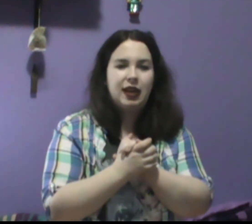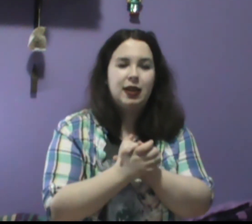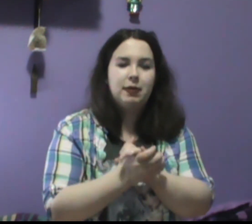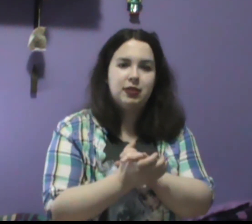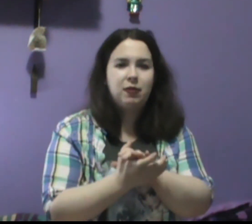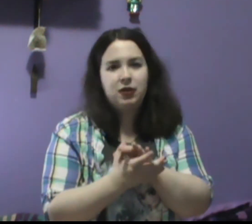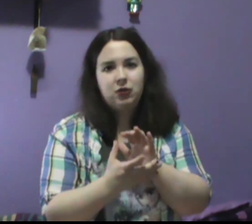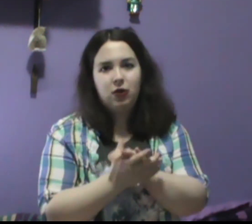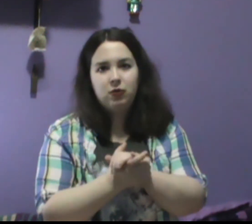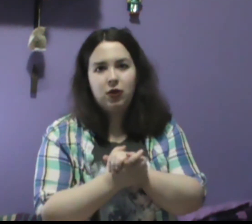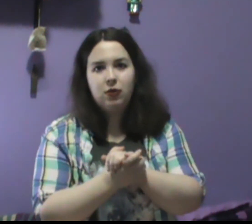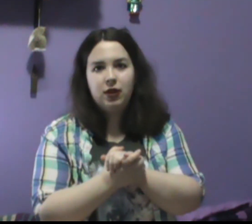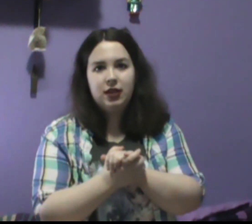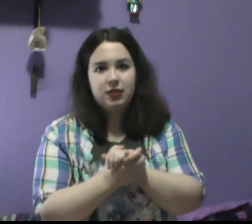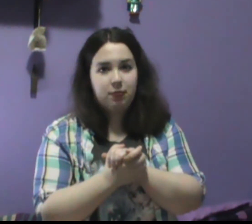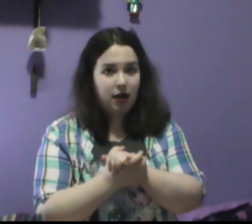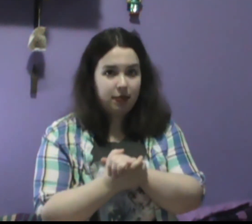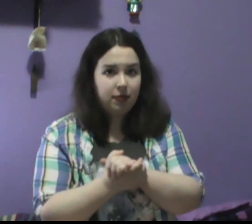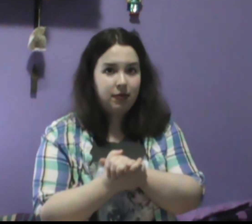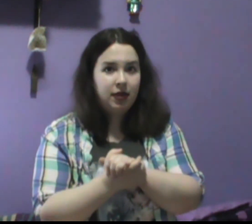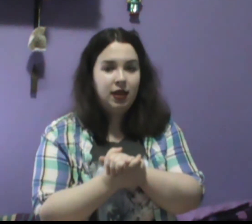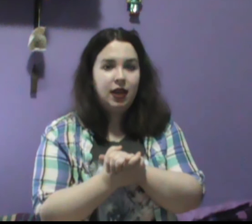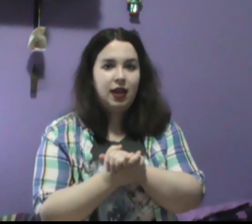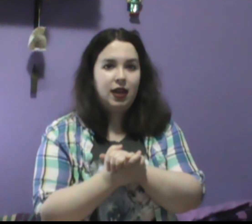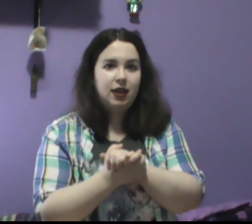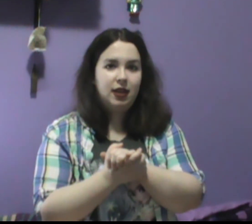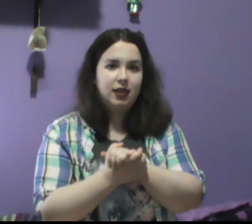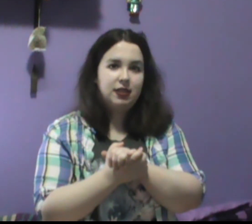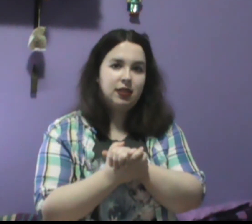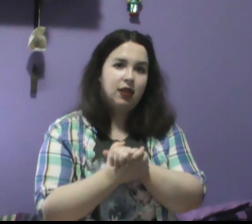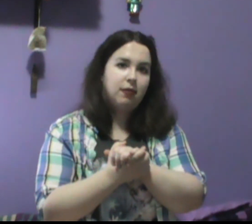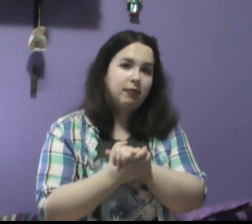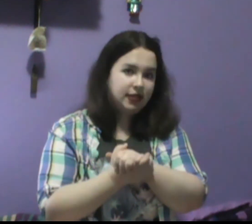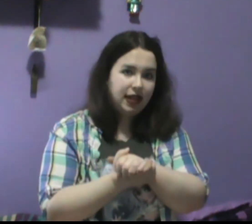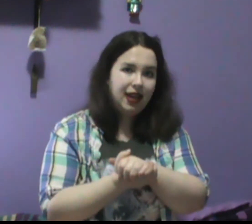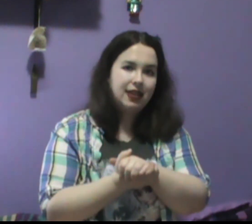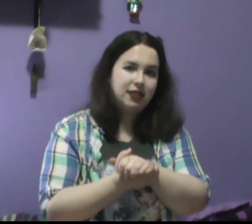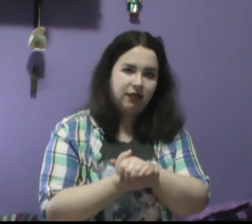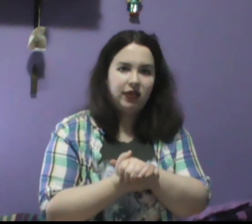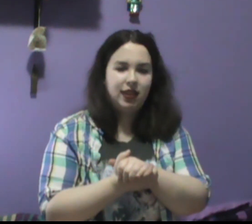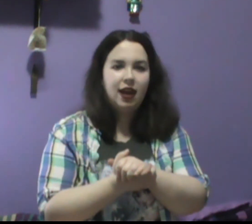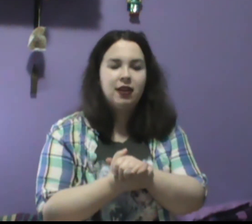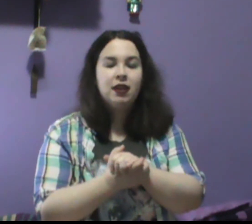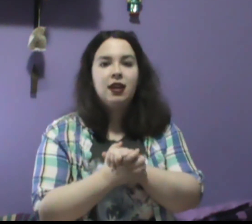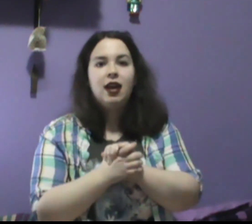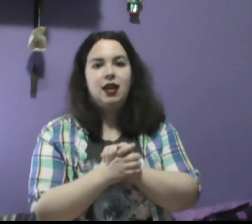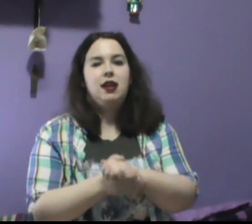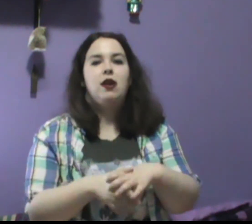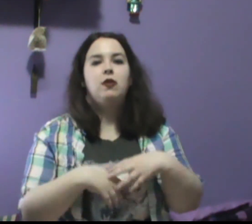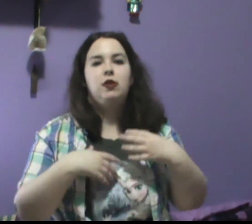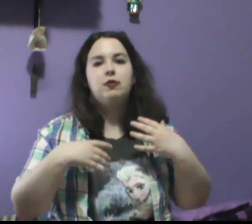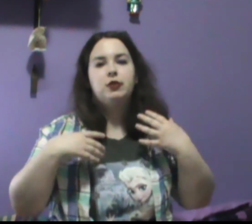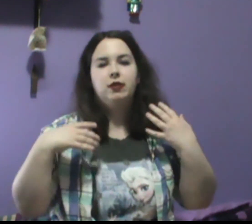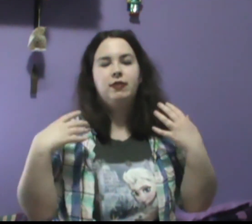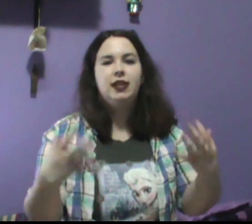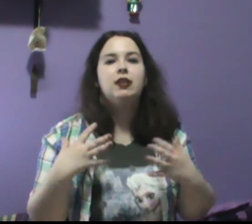talking about someone you don't know, it's a problem, and it's a mistake and stuff like that, and how you sort of need to